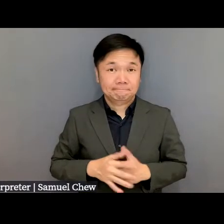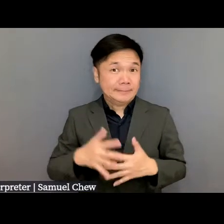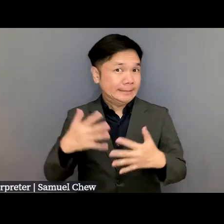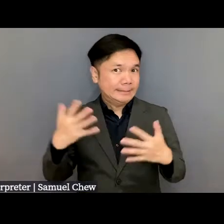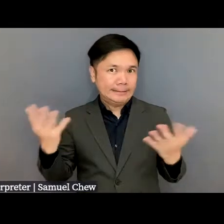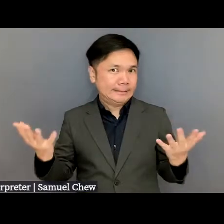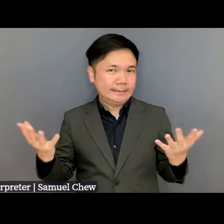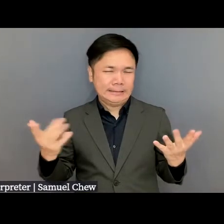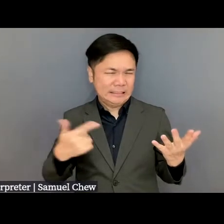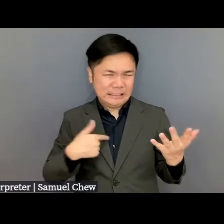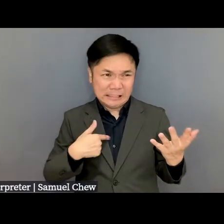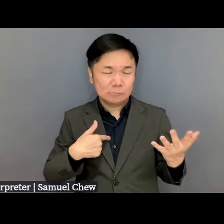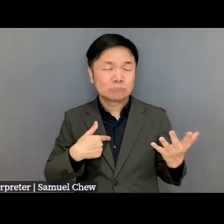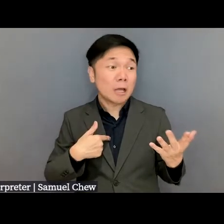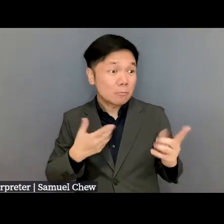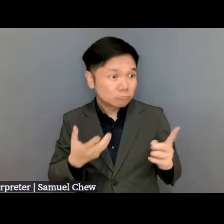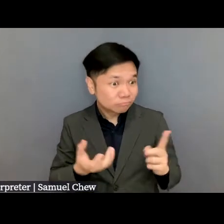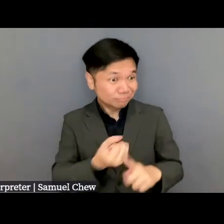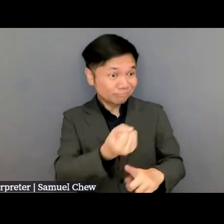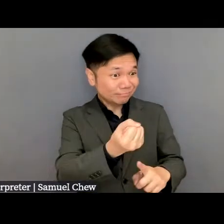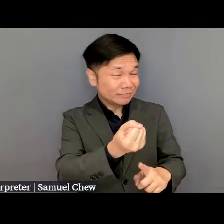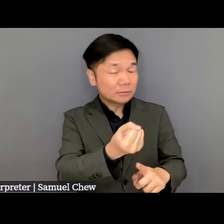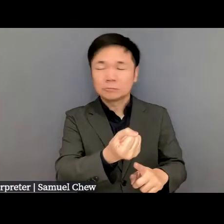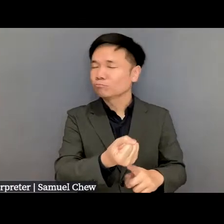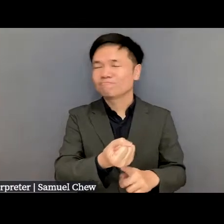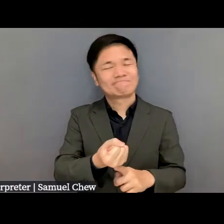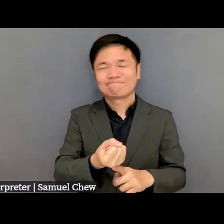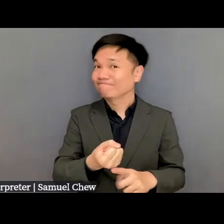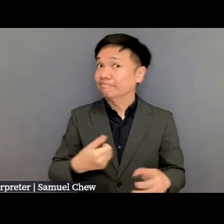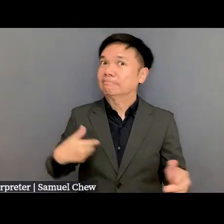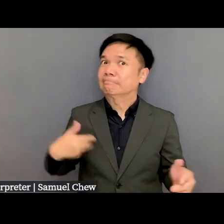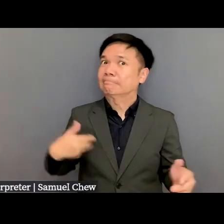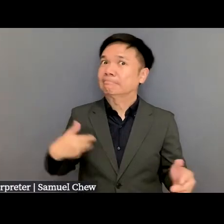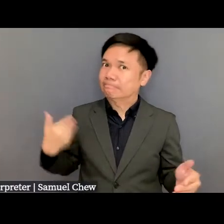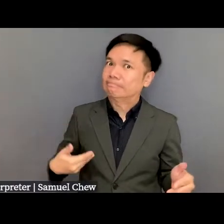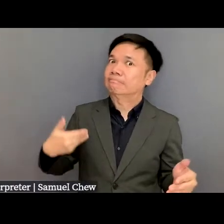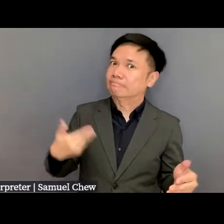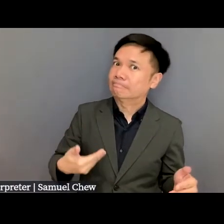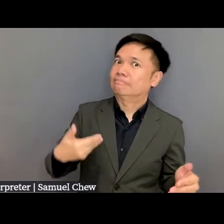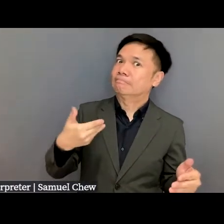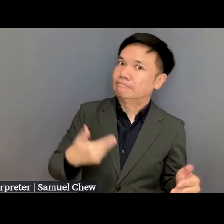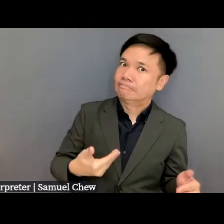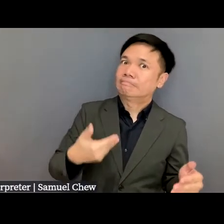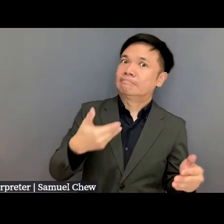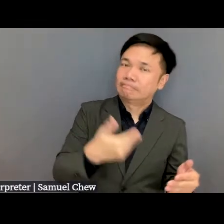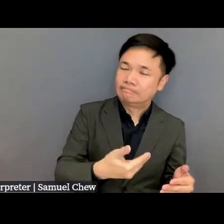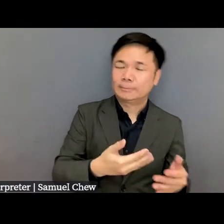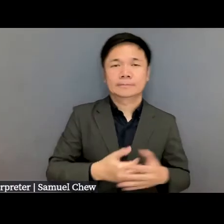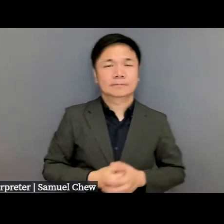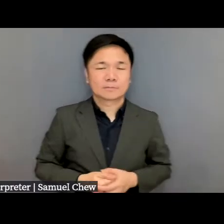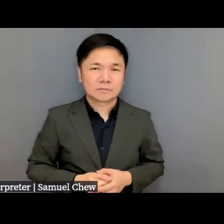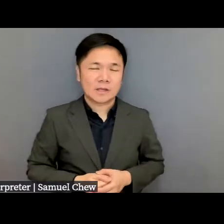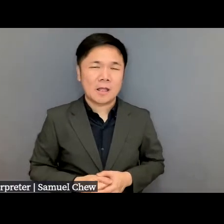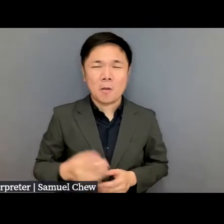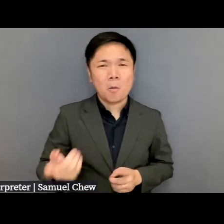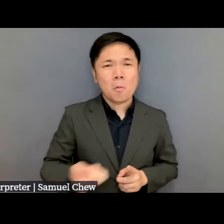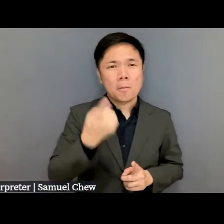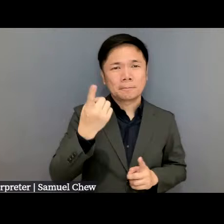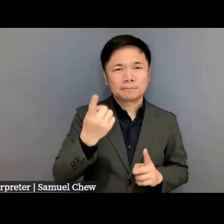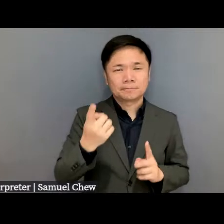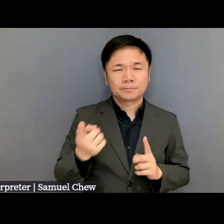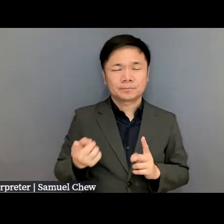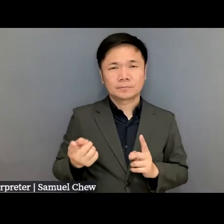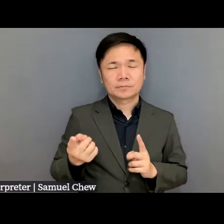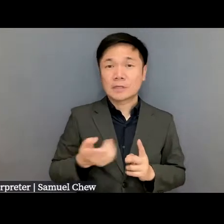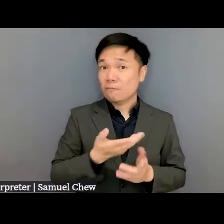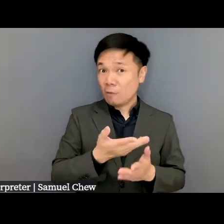easy task to. So something that we can do, and that is very welcome, like to